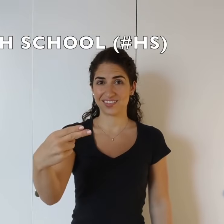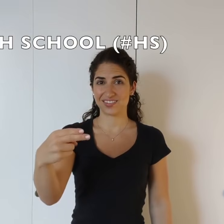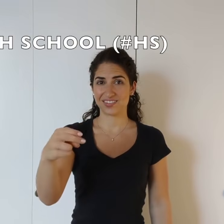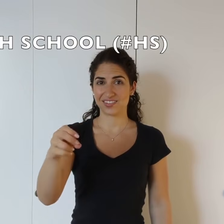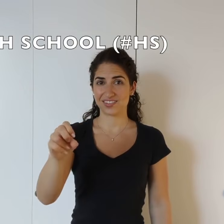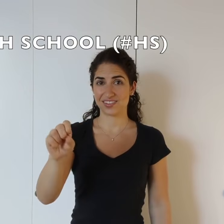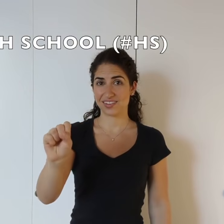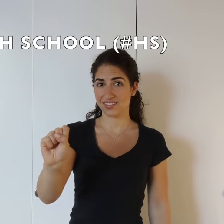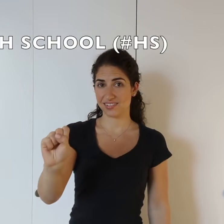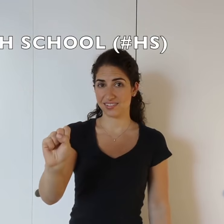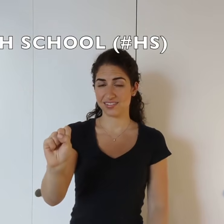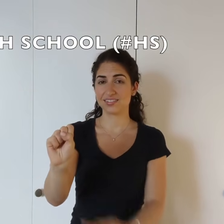H into an S.